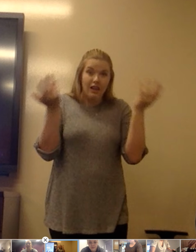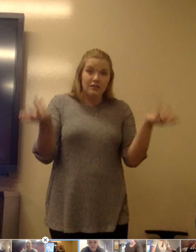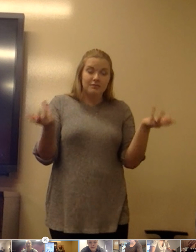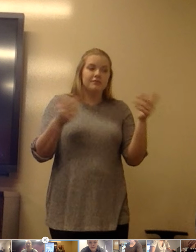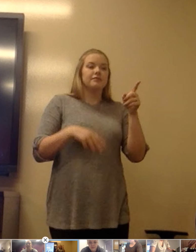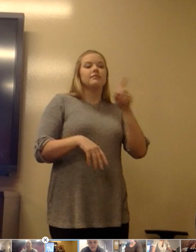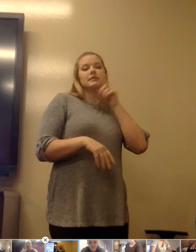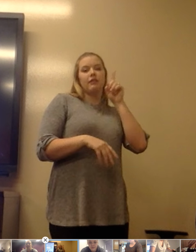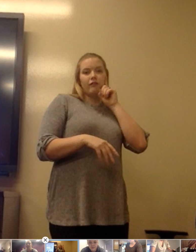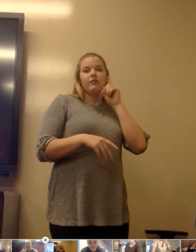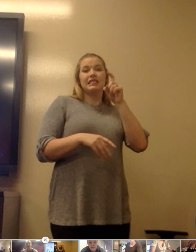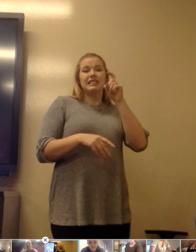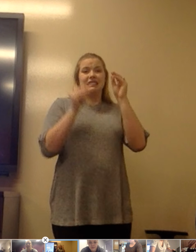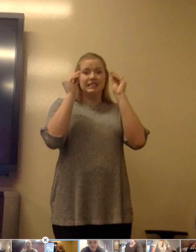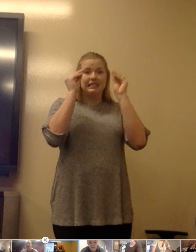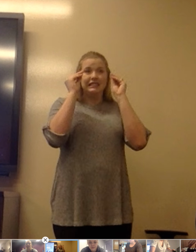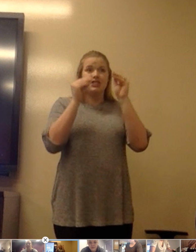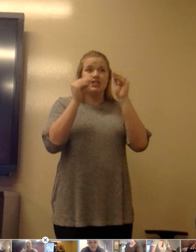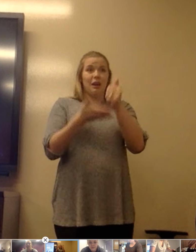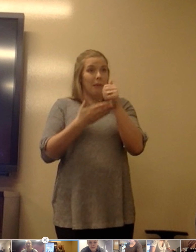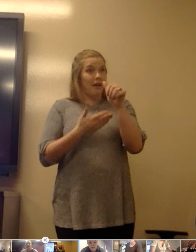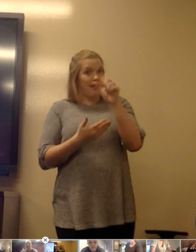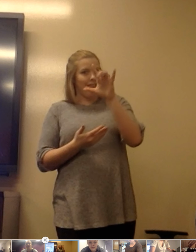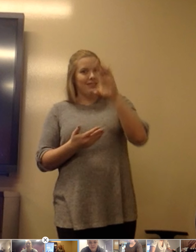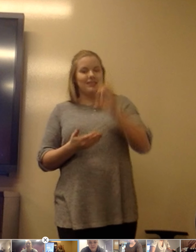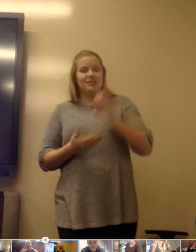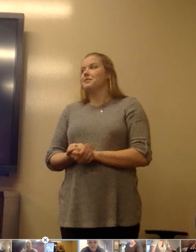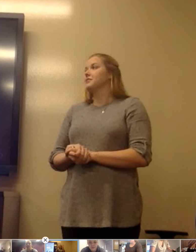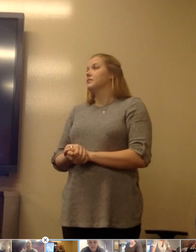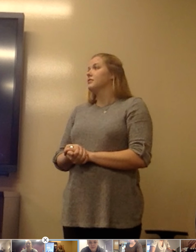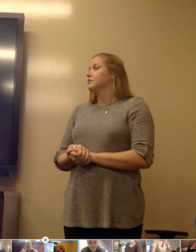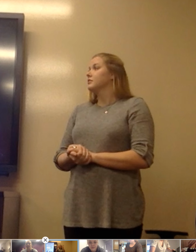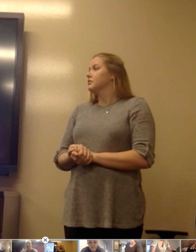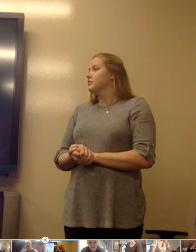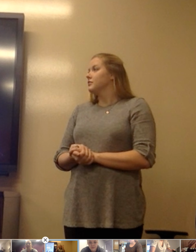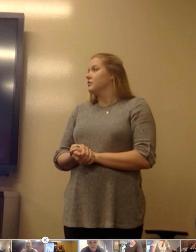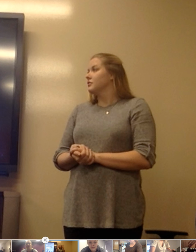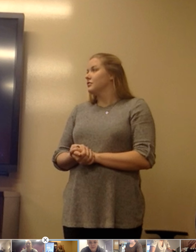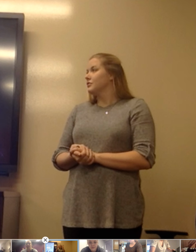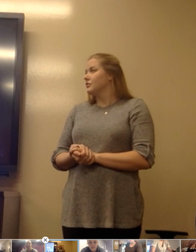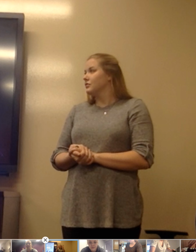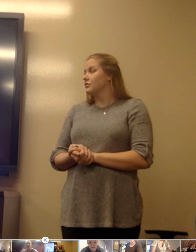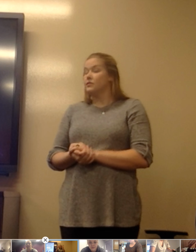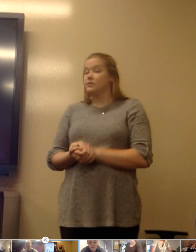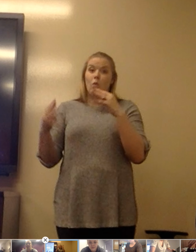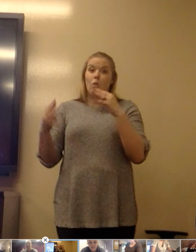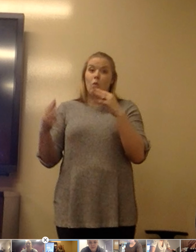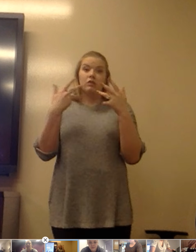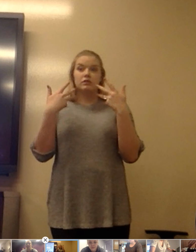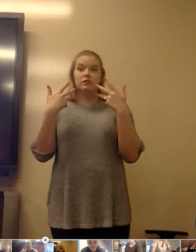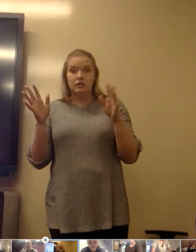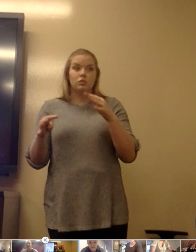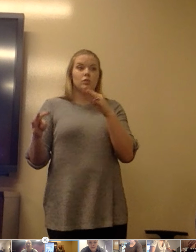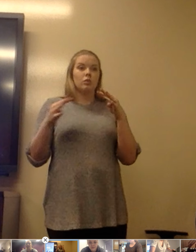learn so that he could come back and teach Alice whatever form he learned that